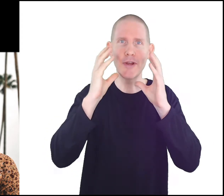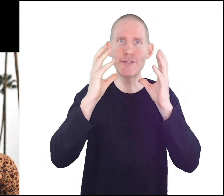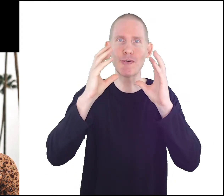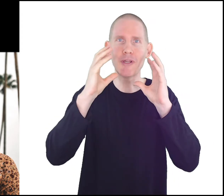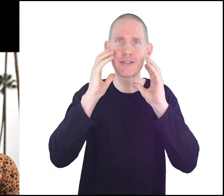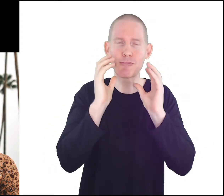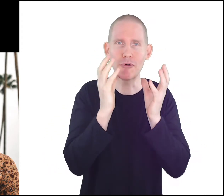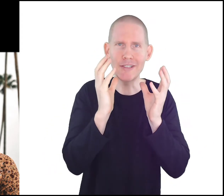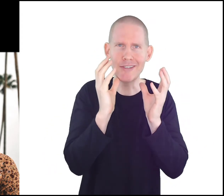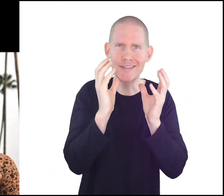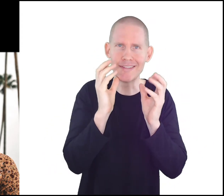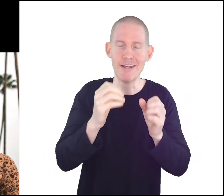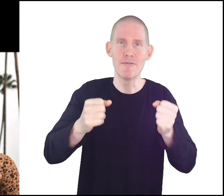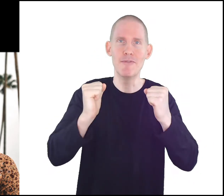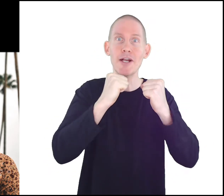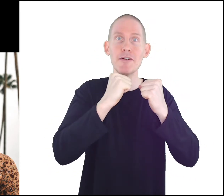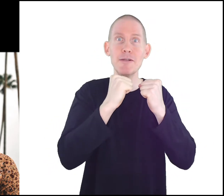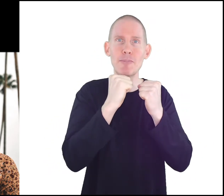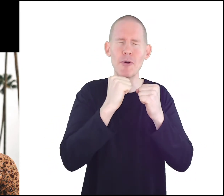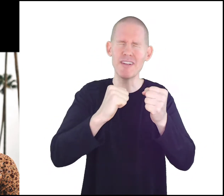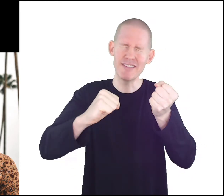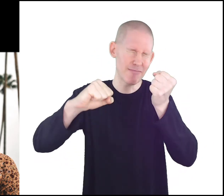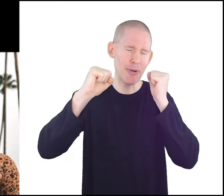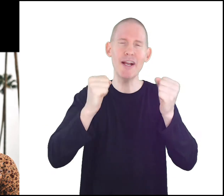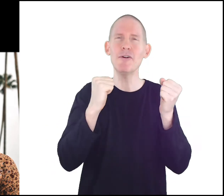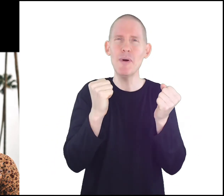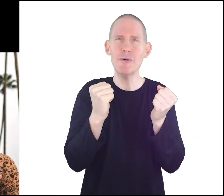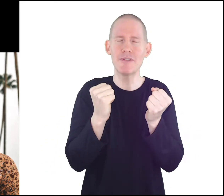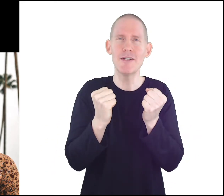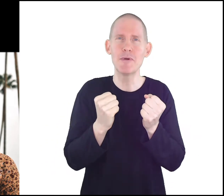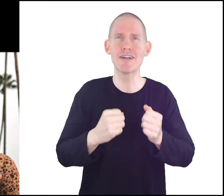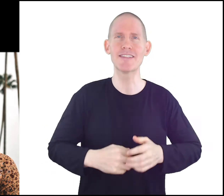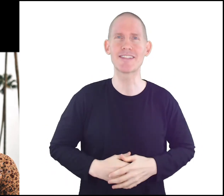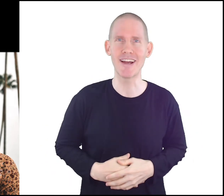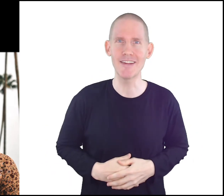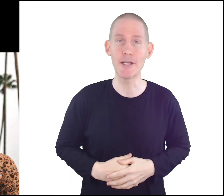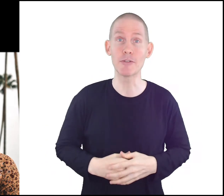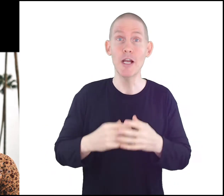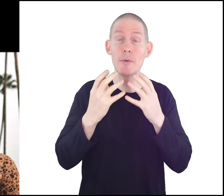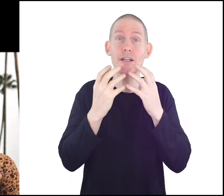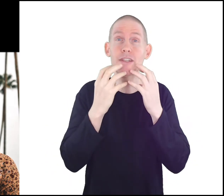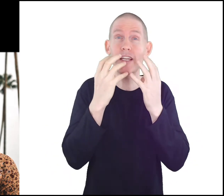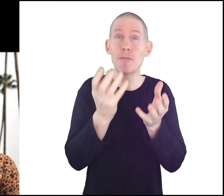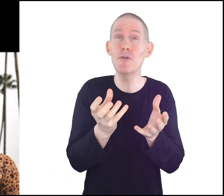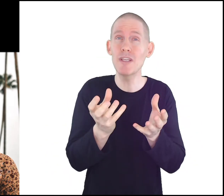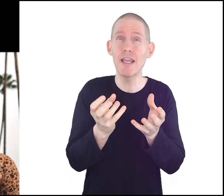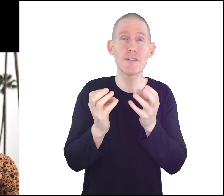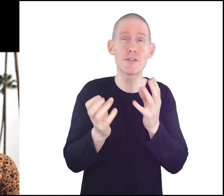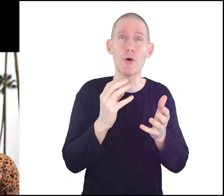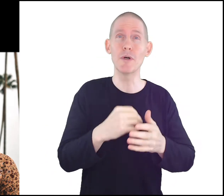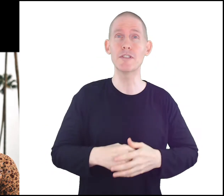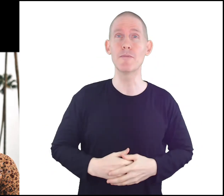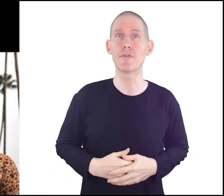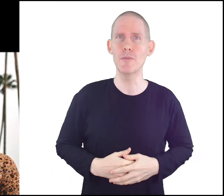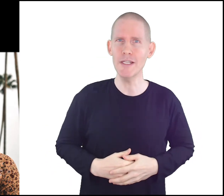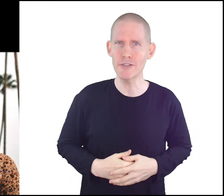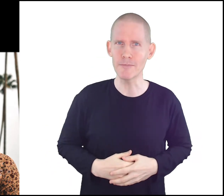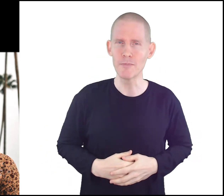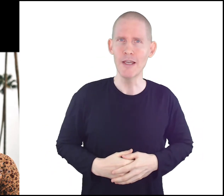facial expressions. Very important, paramount in American Sign Language because they communicate so much information.